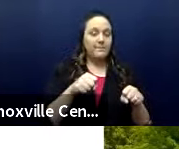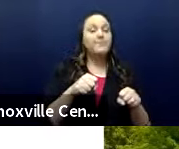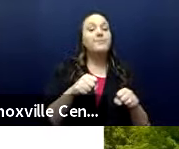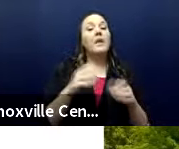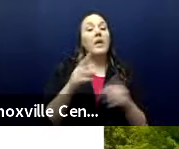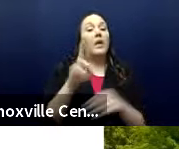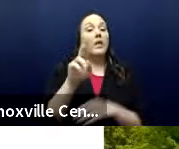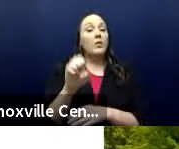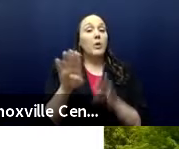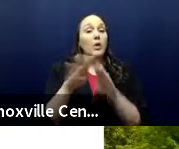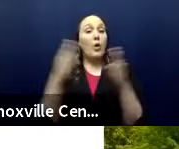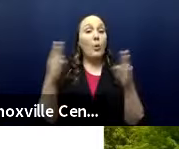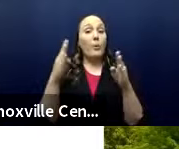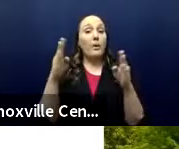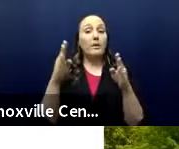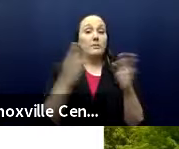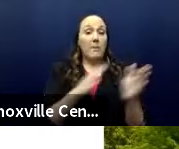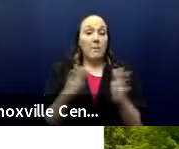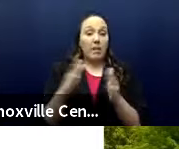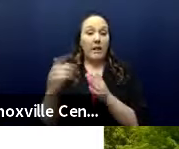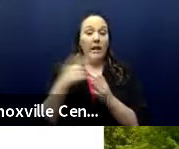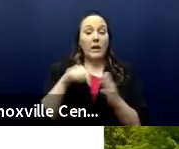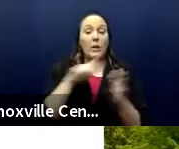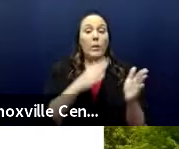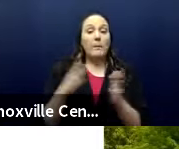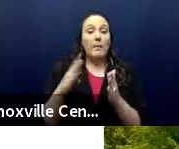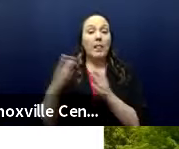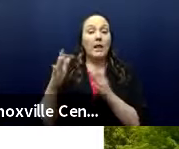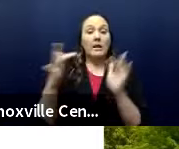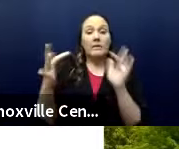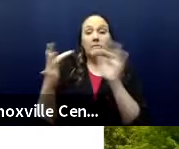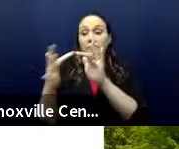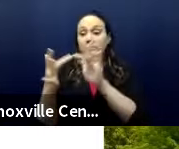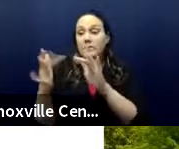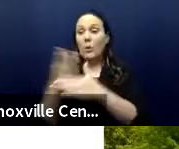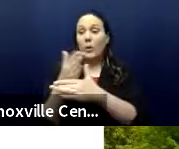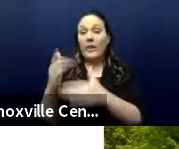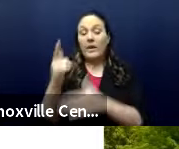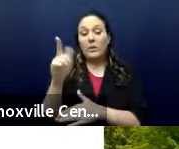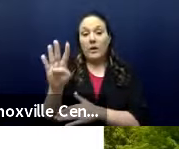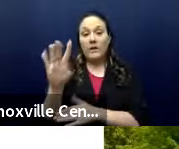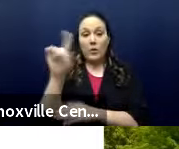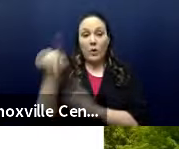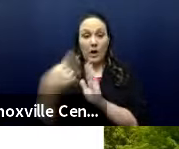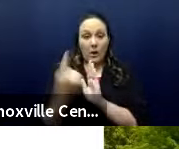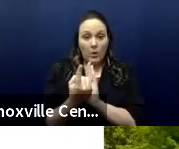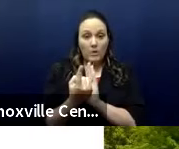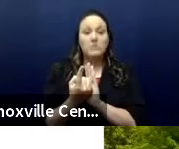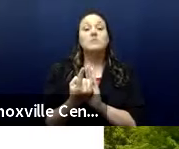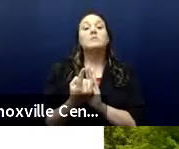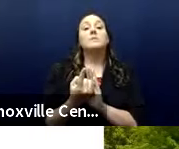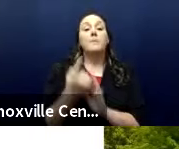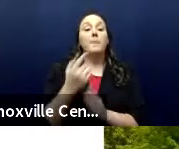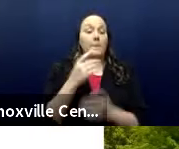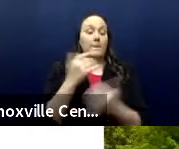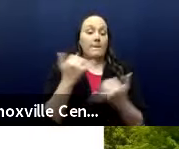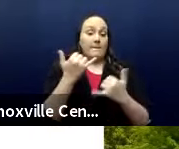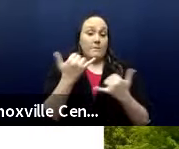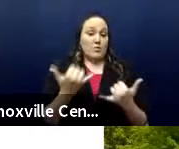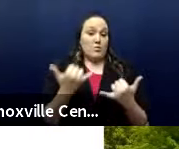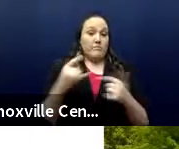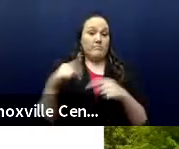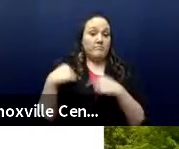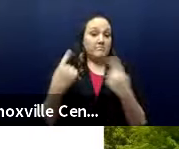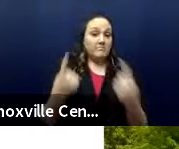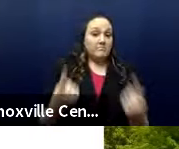reach out to cases within 24 hours and close contacts within 48 hours. To date, throughout this pandemic, we have accomplished that